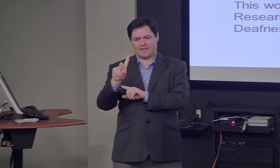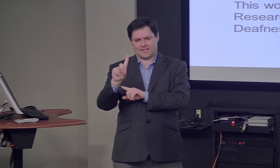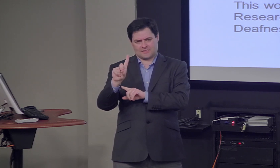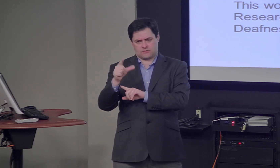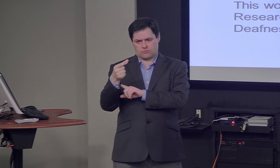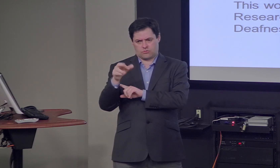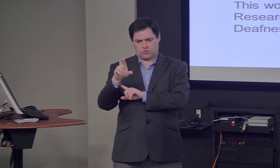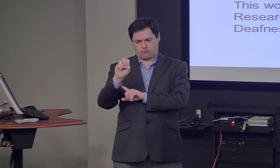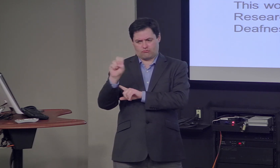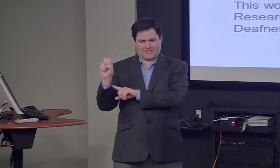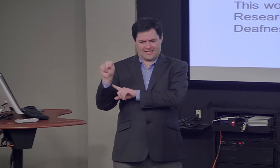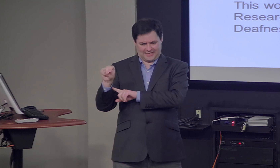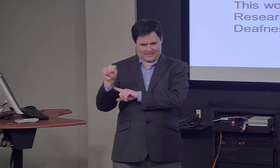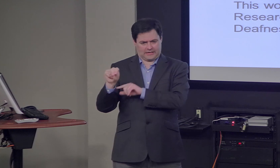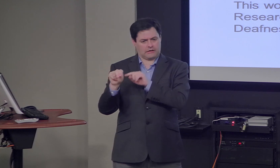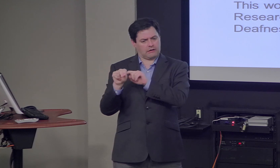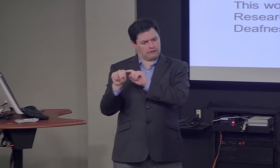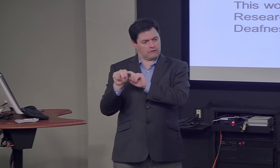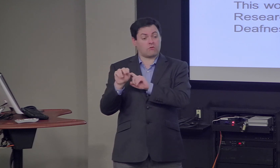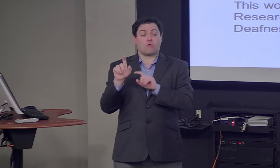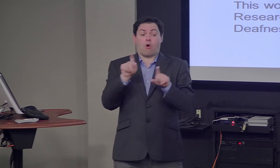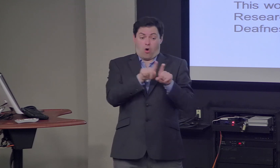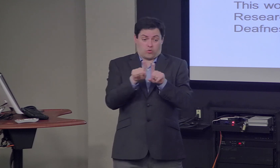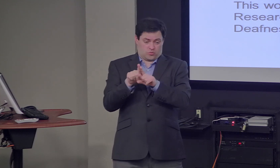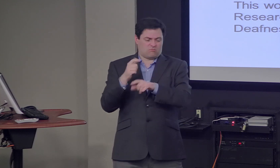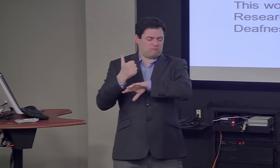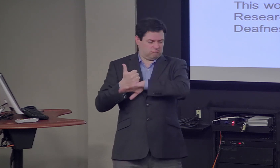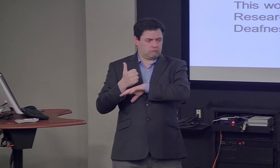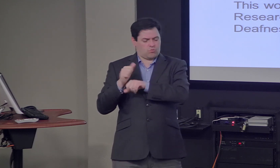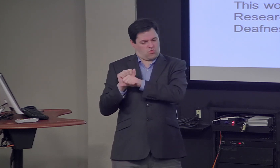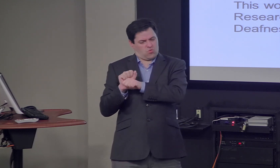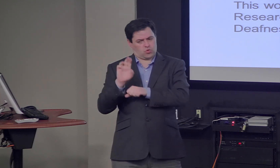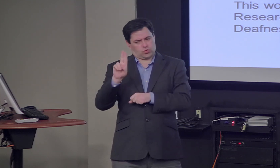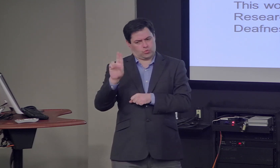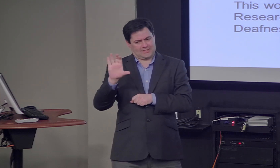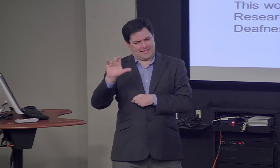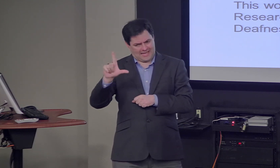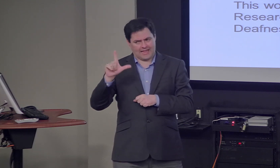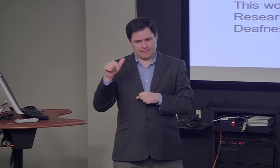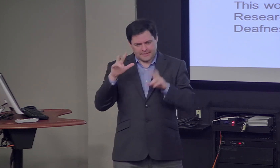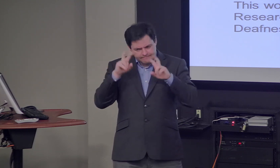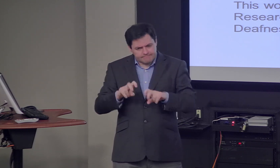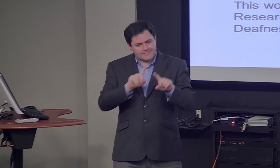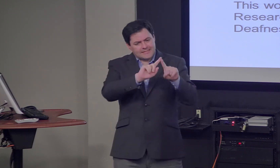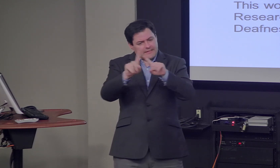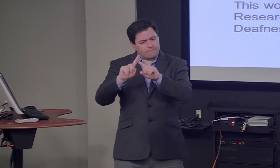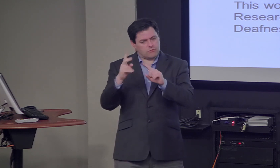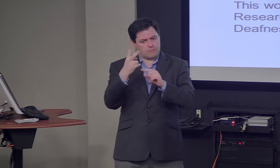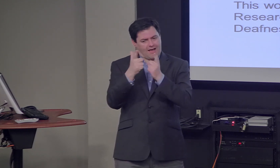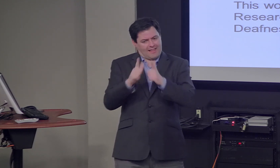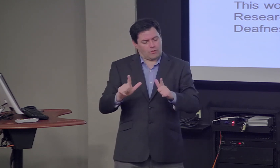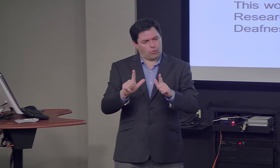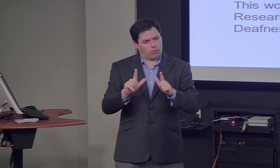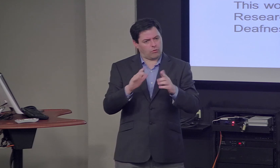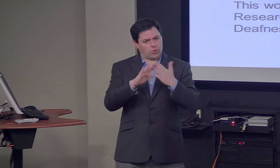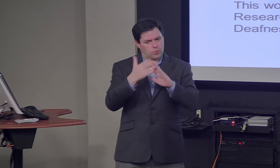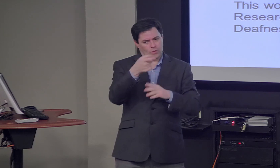language. David Green, a colleague of mine who also works at DCAL, was looking